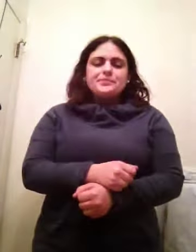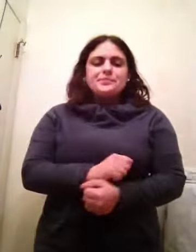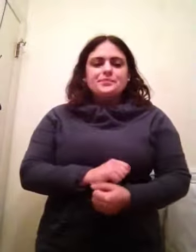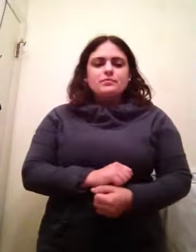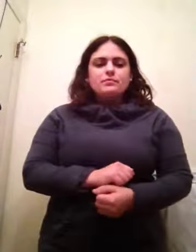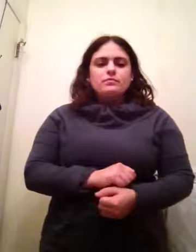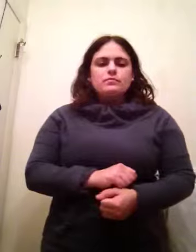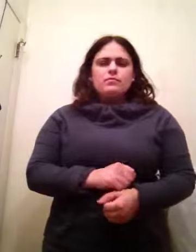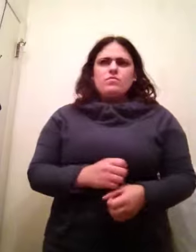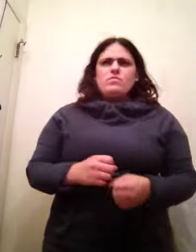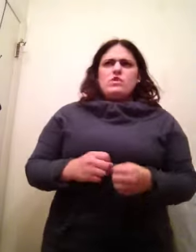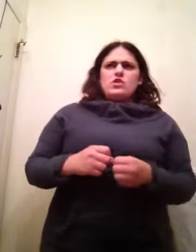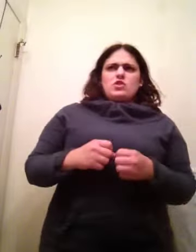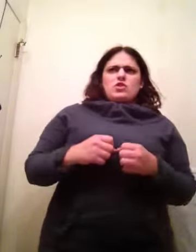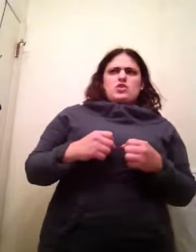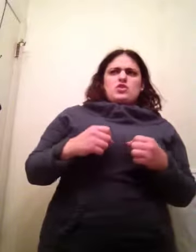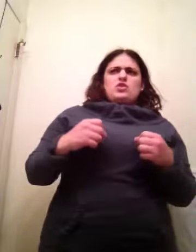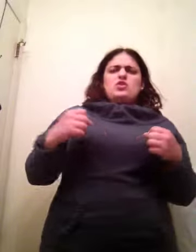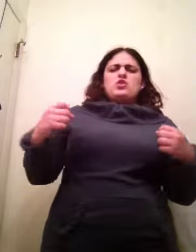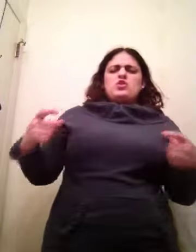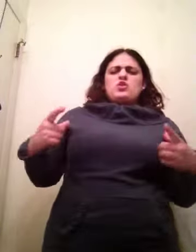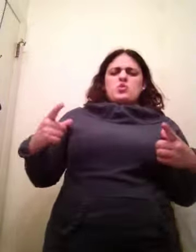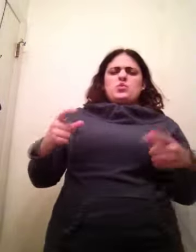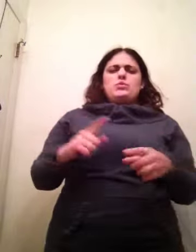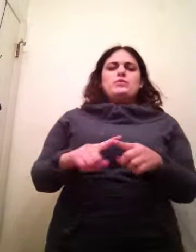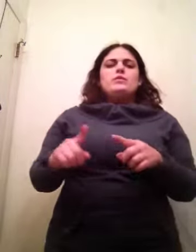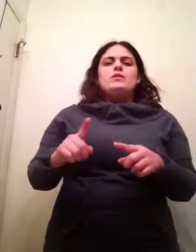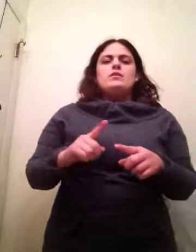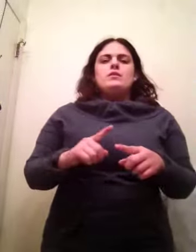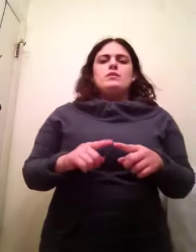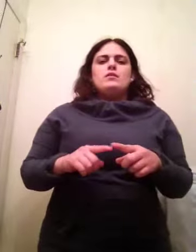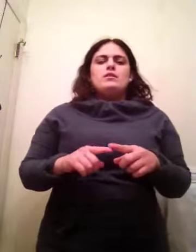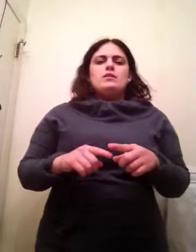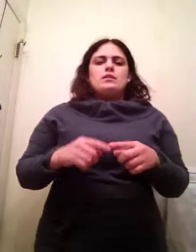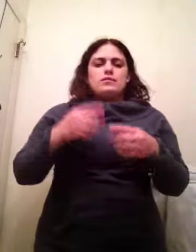Yes, it is. It is going to be the start of the Civil War. Page 425.